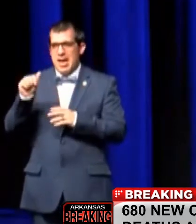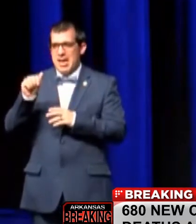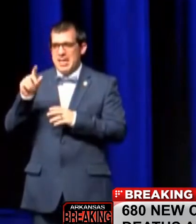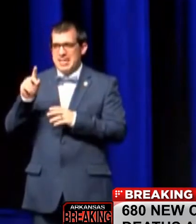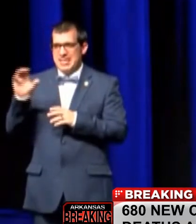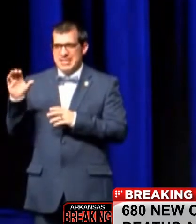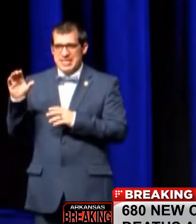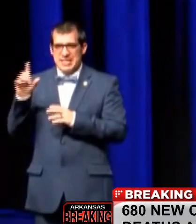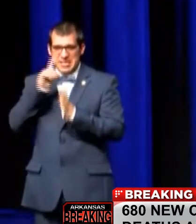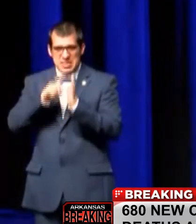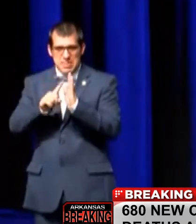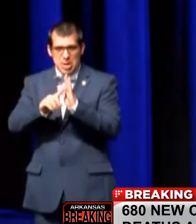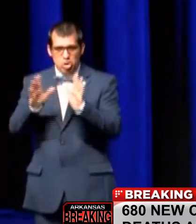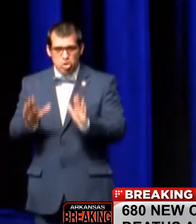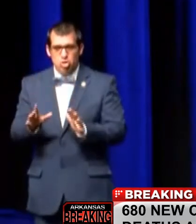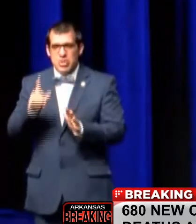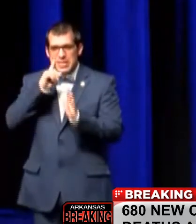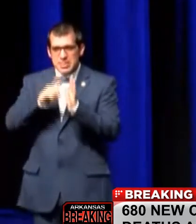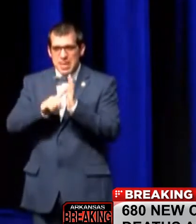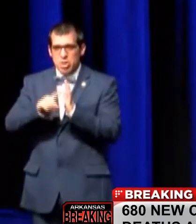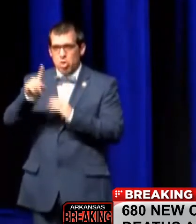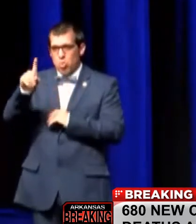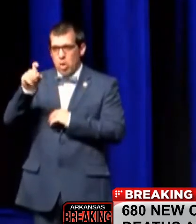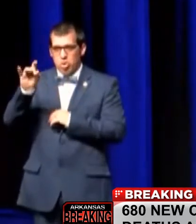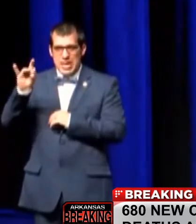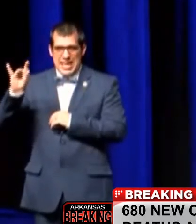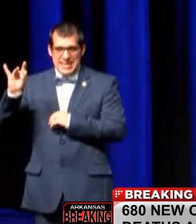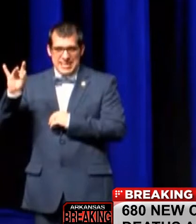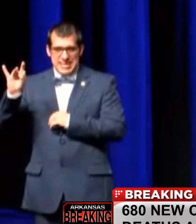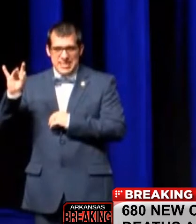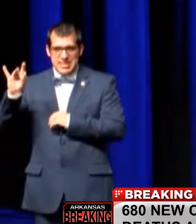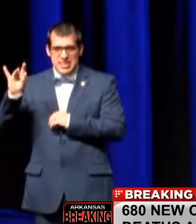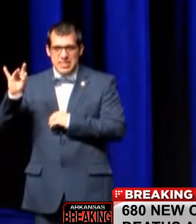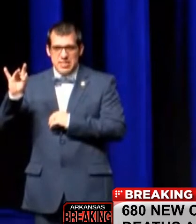inspectors inspected 118